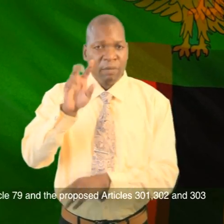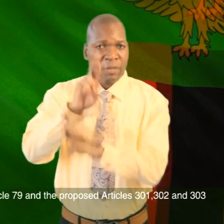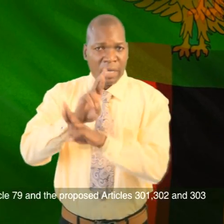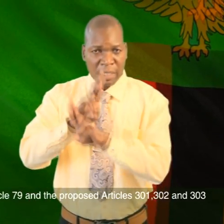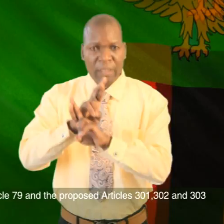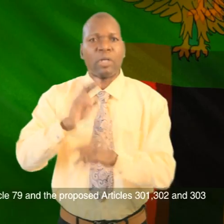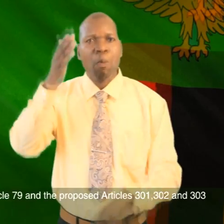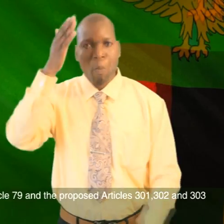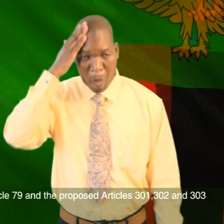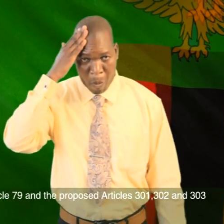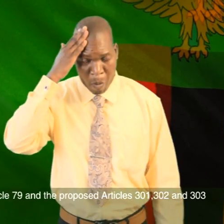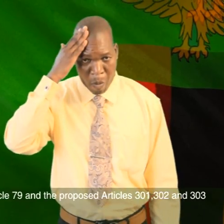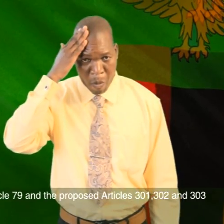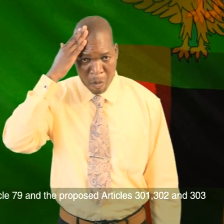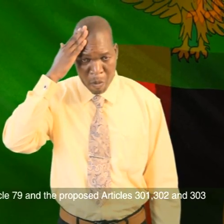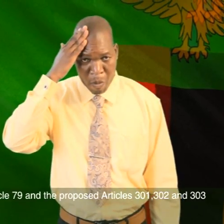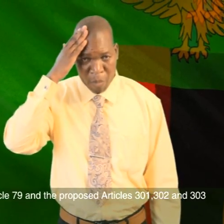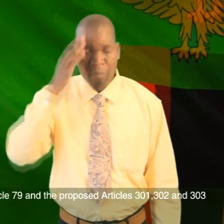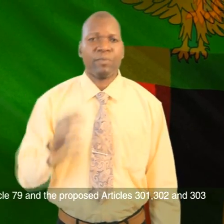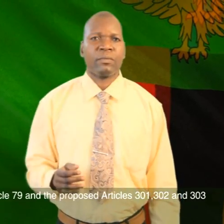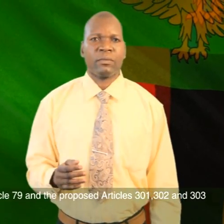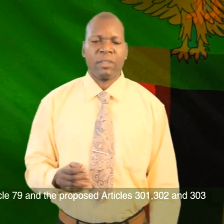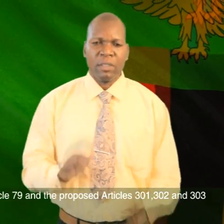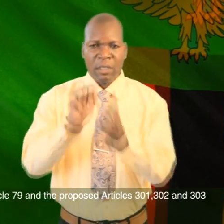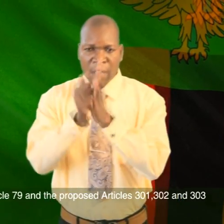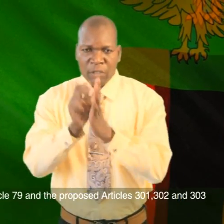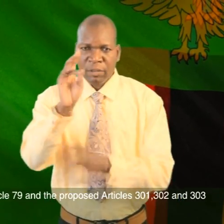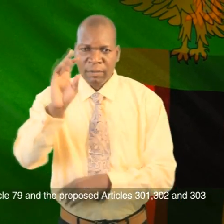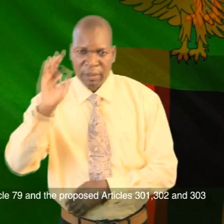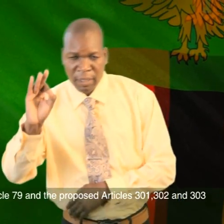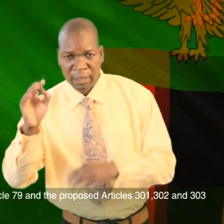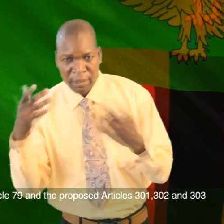79 and the proposed Articles 301, 302, and 303.